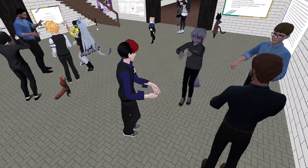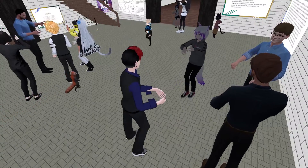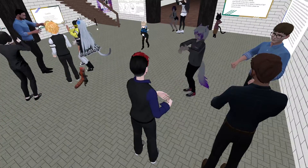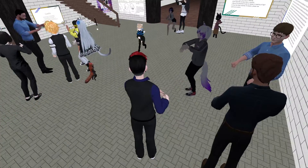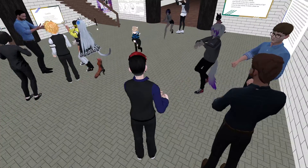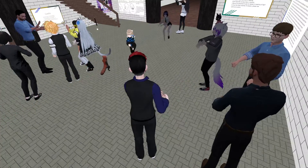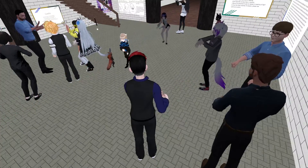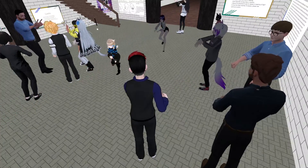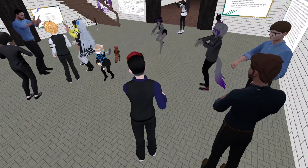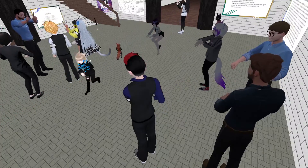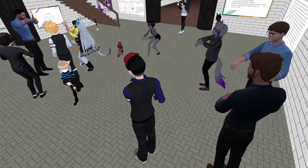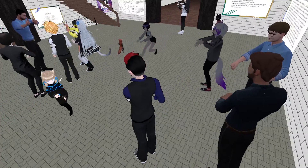Mm.